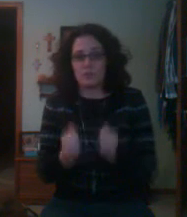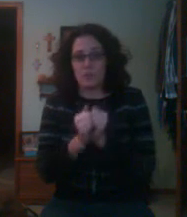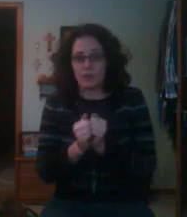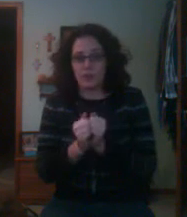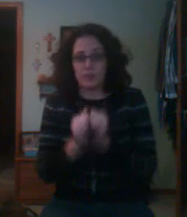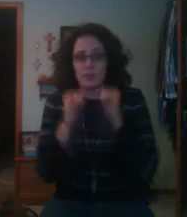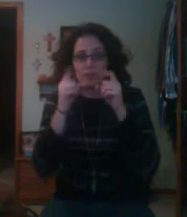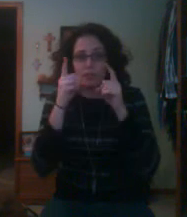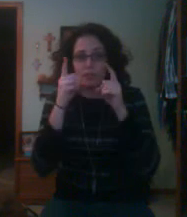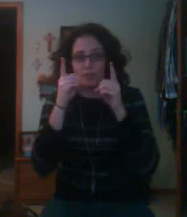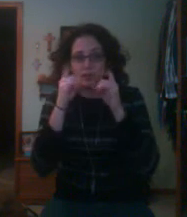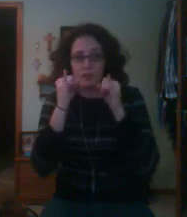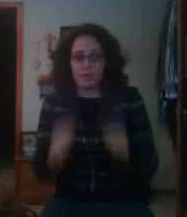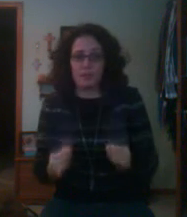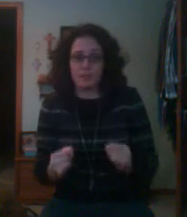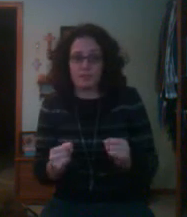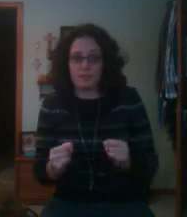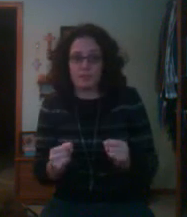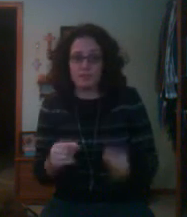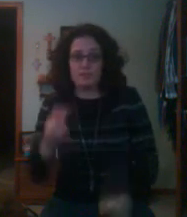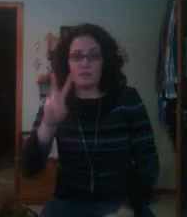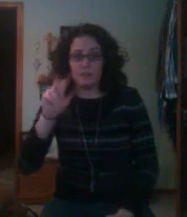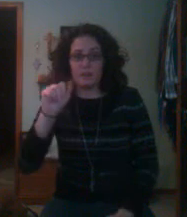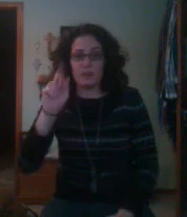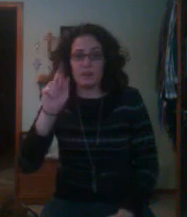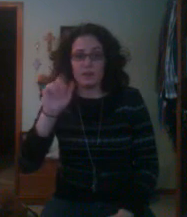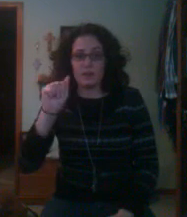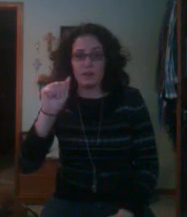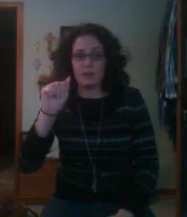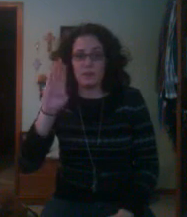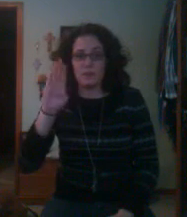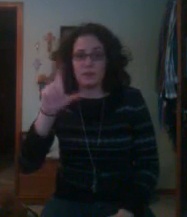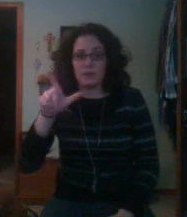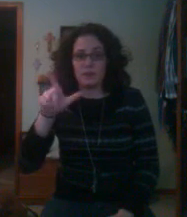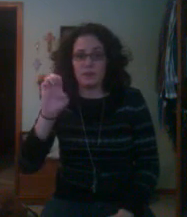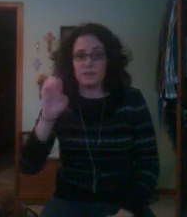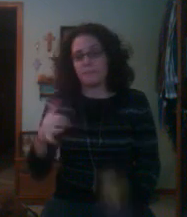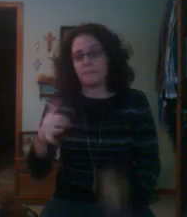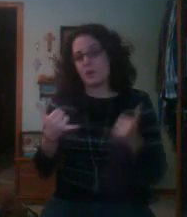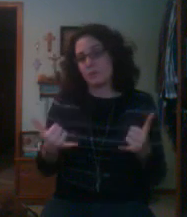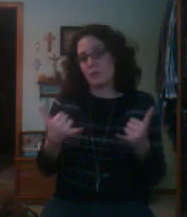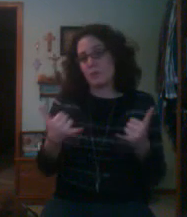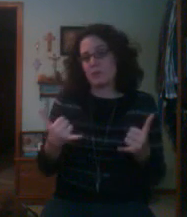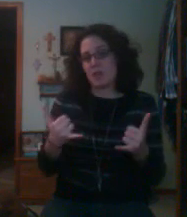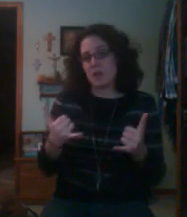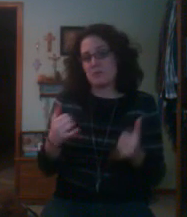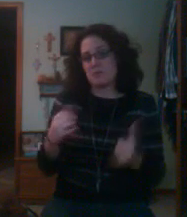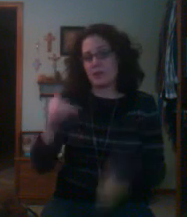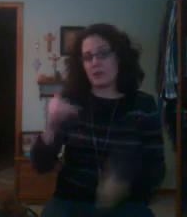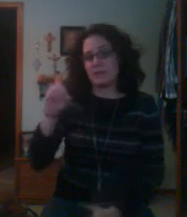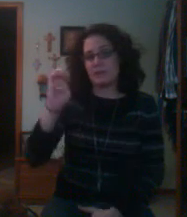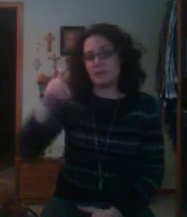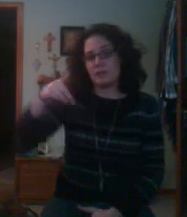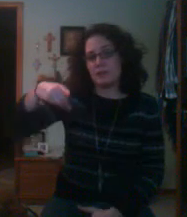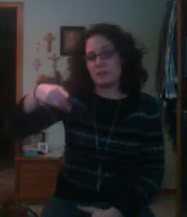case, our dependent variable is the height of the corn plant, right? That's what we're going to be measuring. We're going to